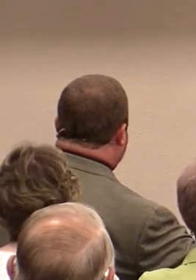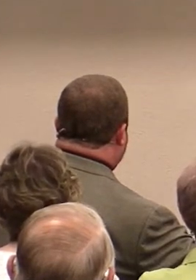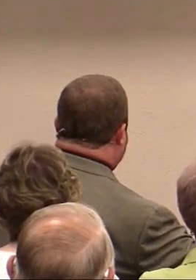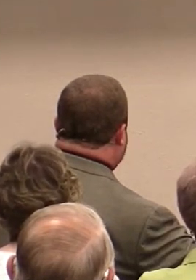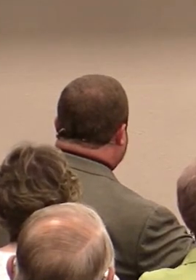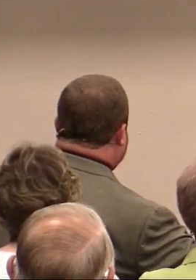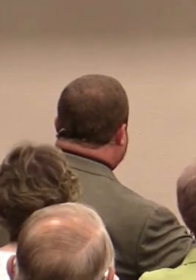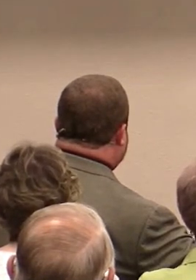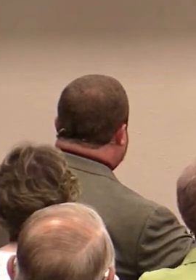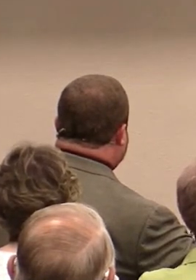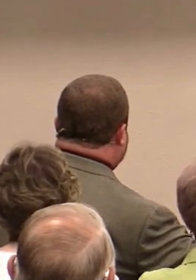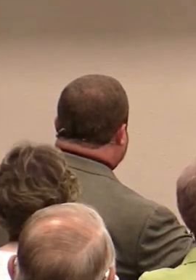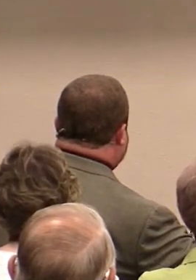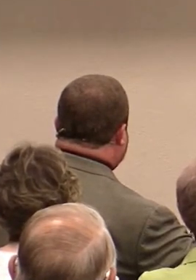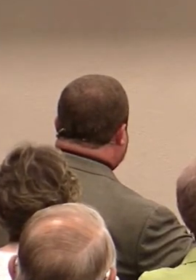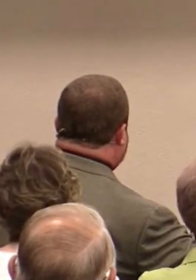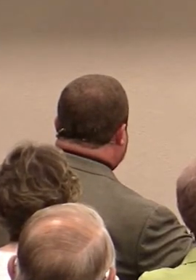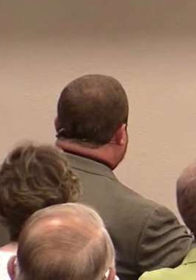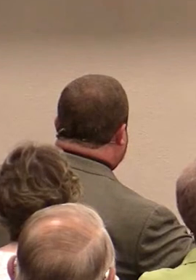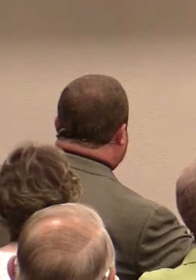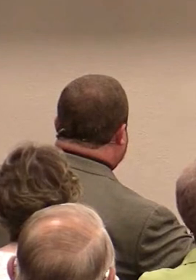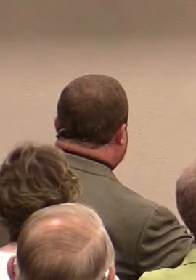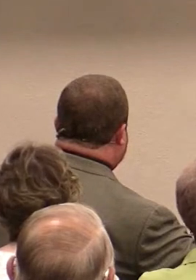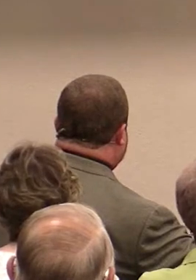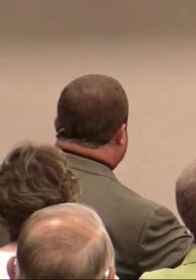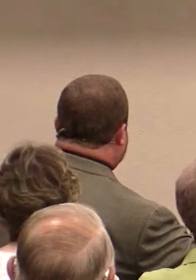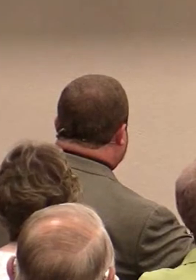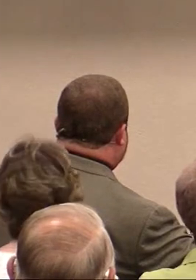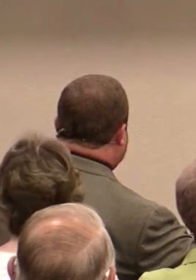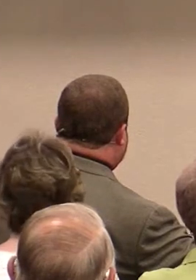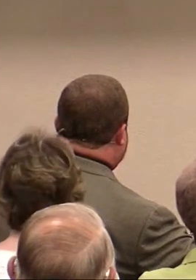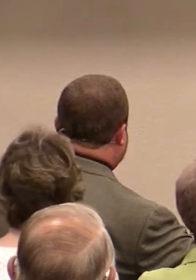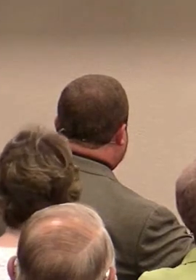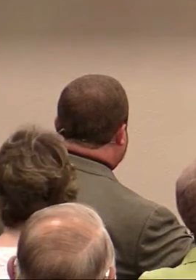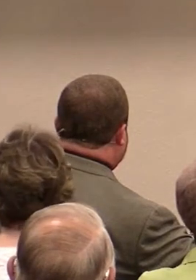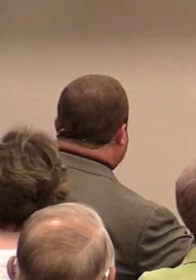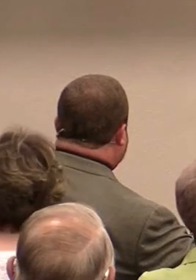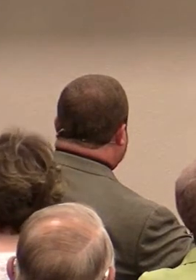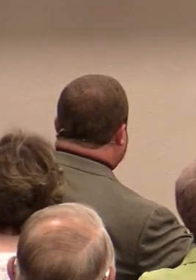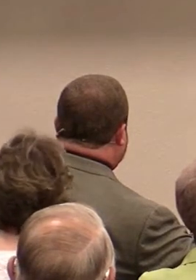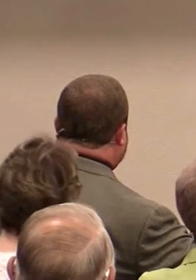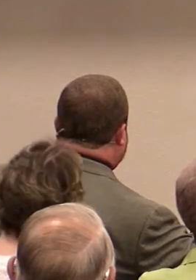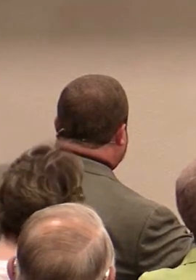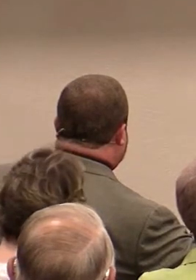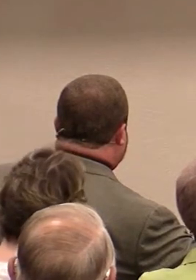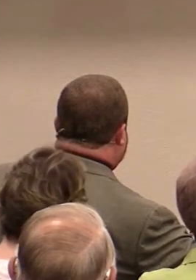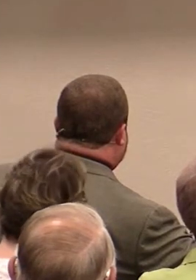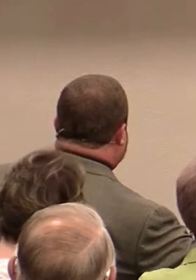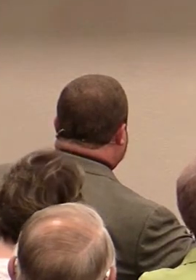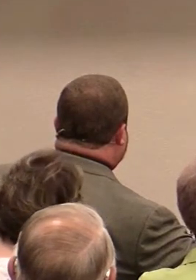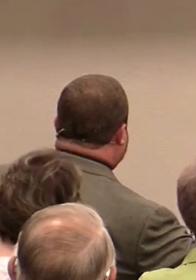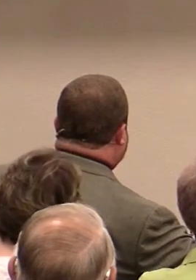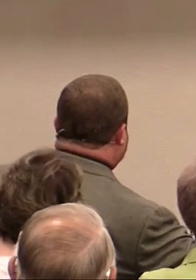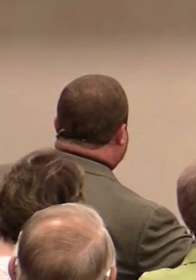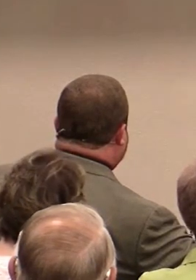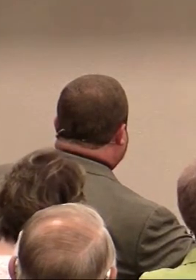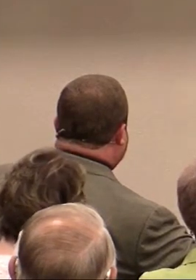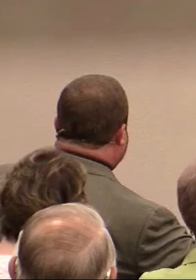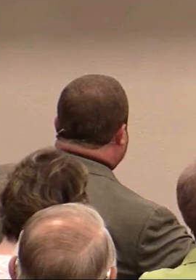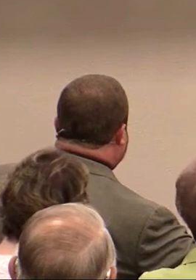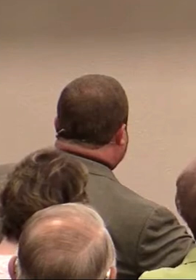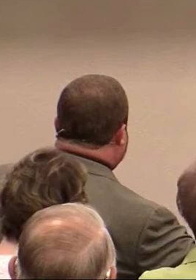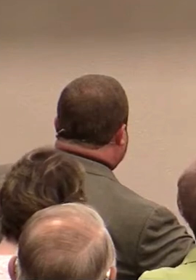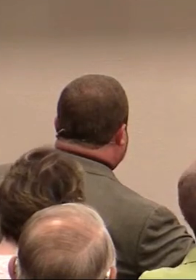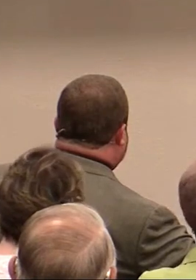the years, has proven himself, first of all, I think, to be someone who takes seriously the Word of God. In